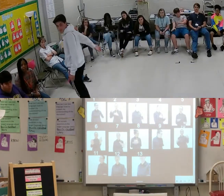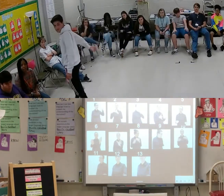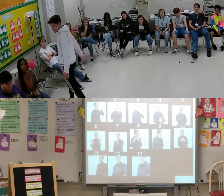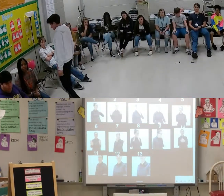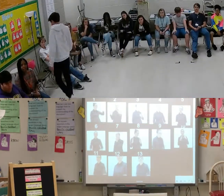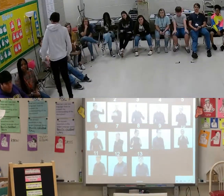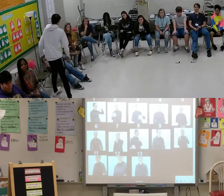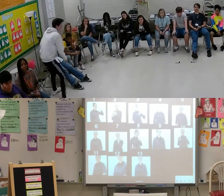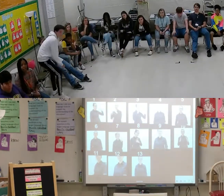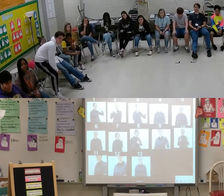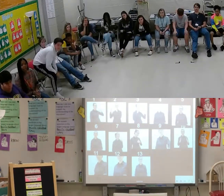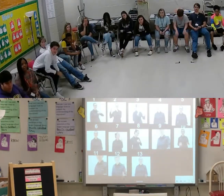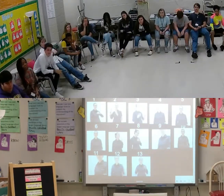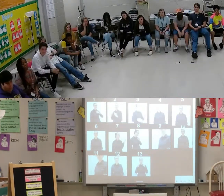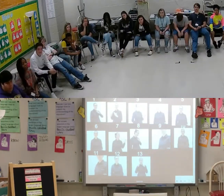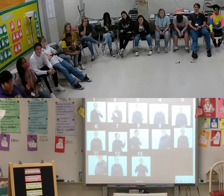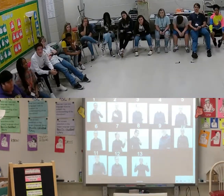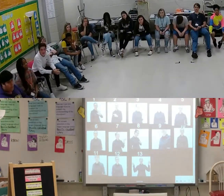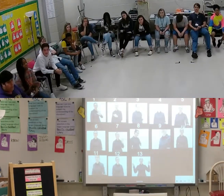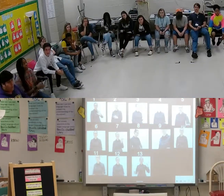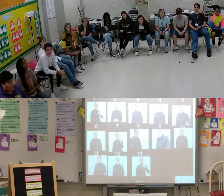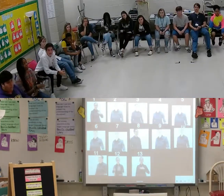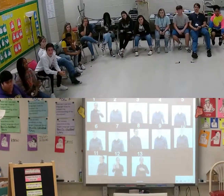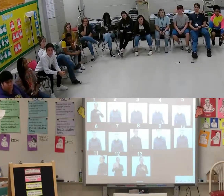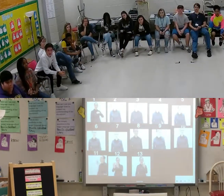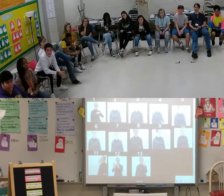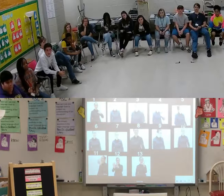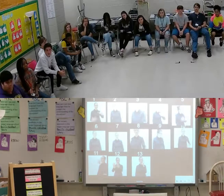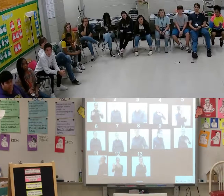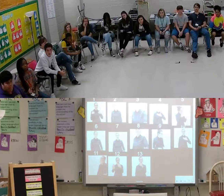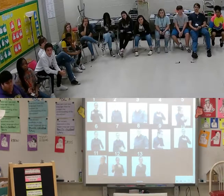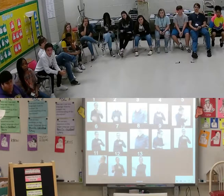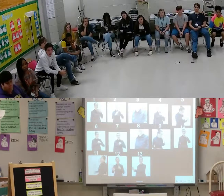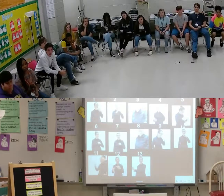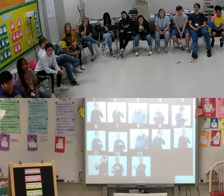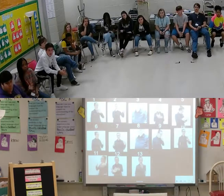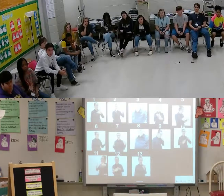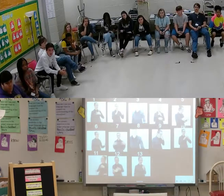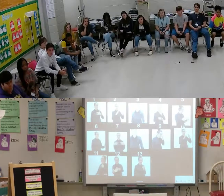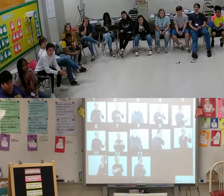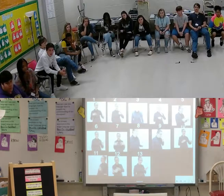Number 12. It can't be number 8 or 9. That's what she was talking to her mom. Or her mom was Number talking 12 to or her. number 8?